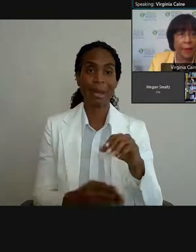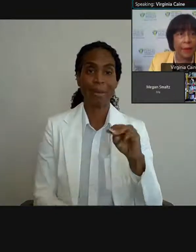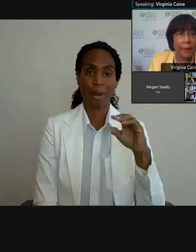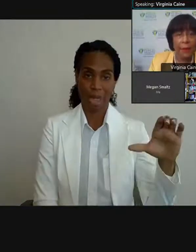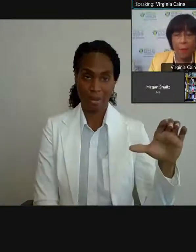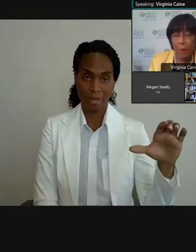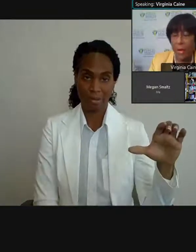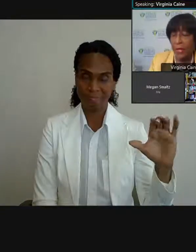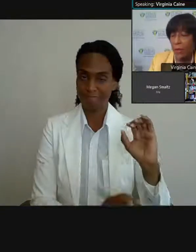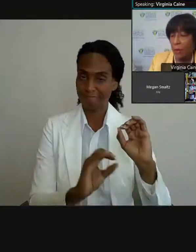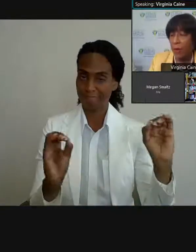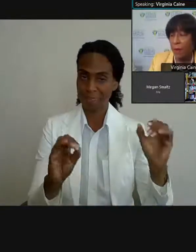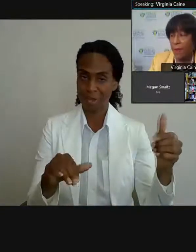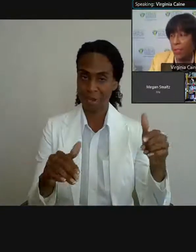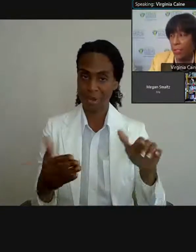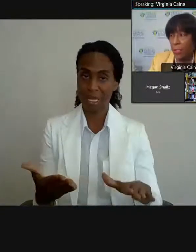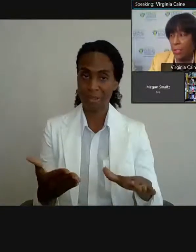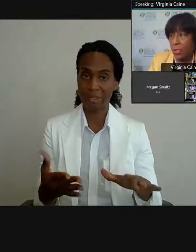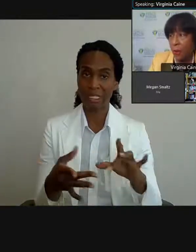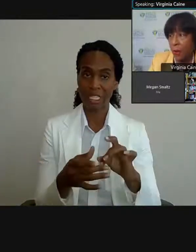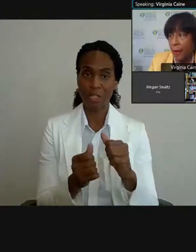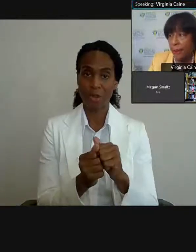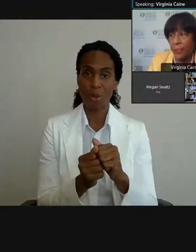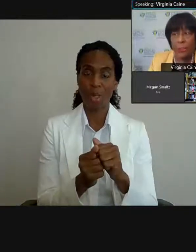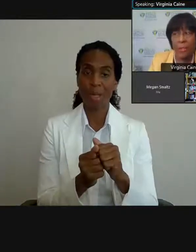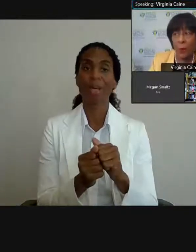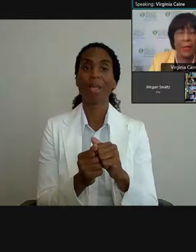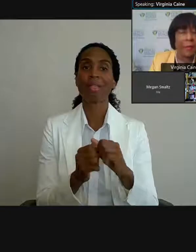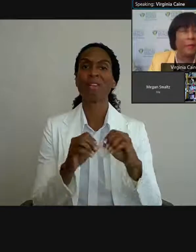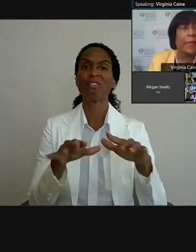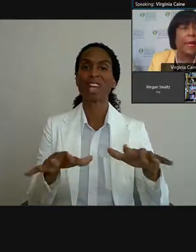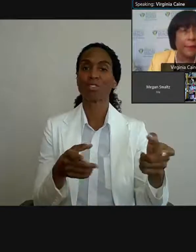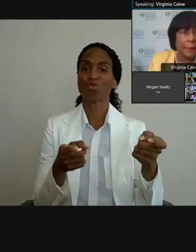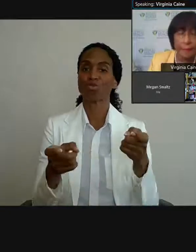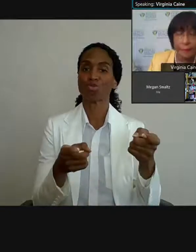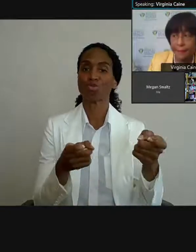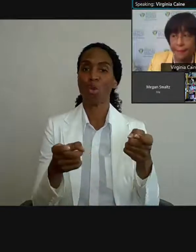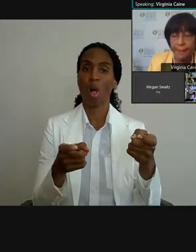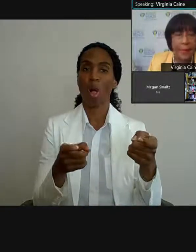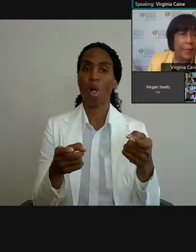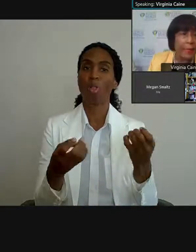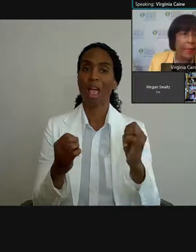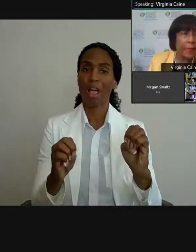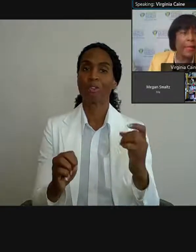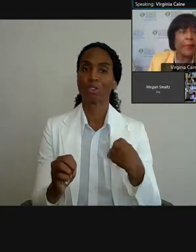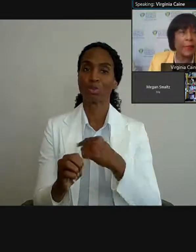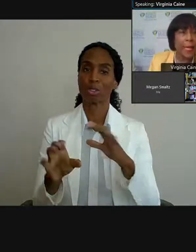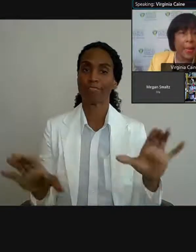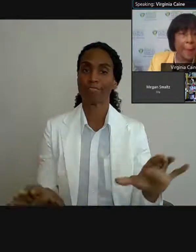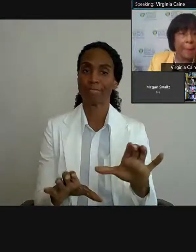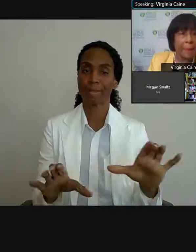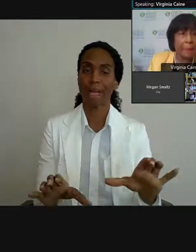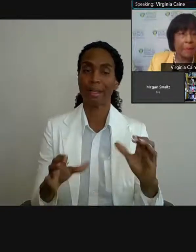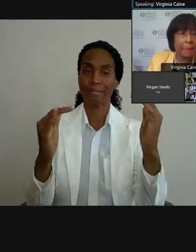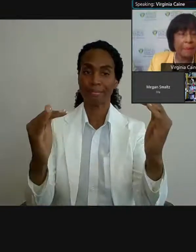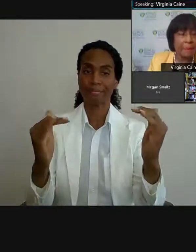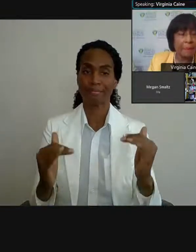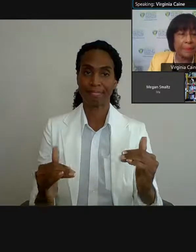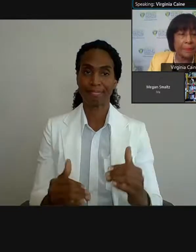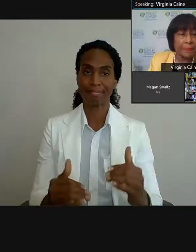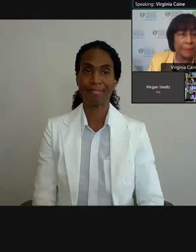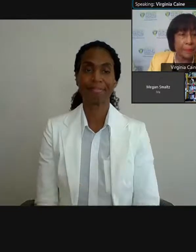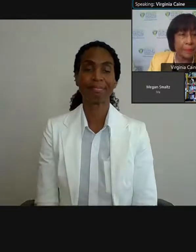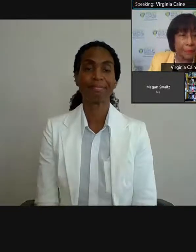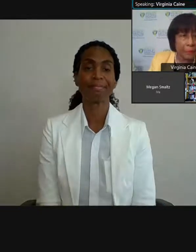County based on our infection control efforts that we have done. Next slide.